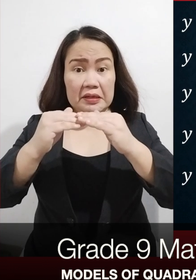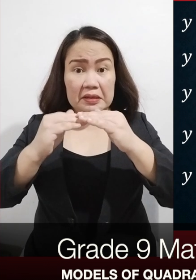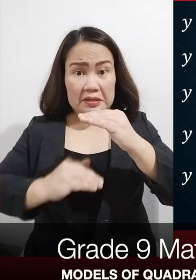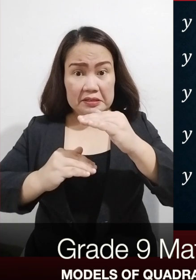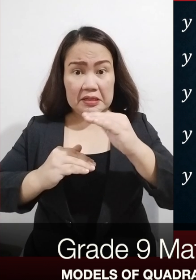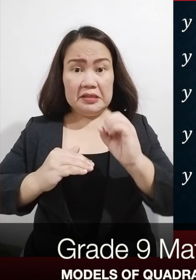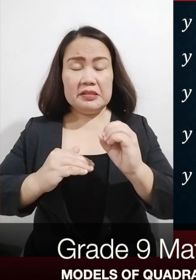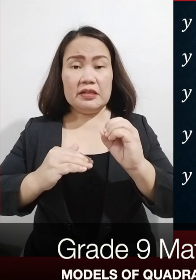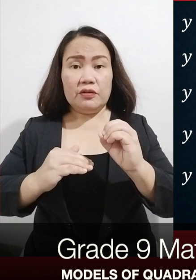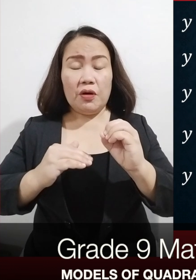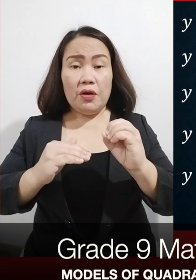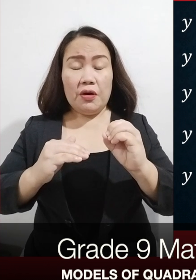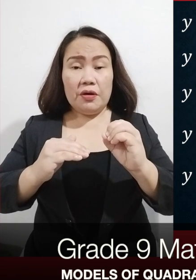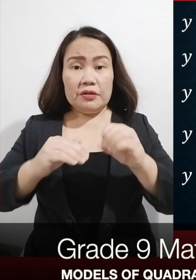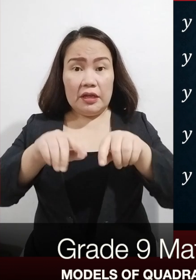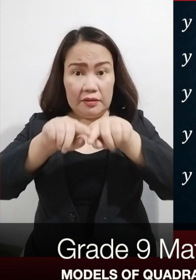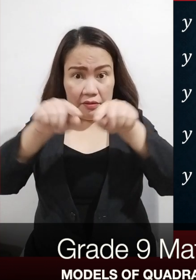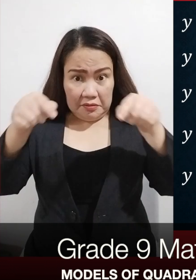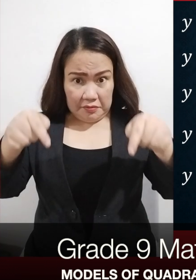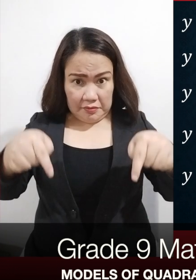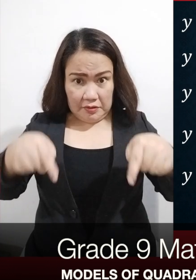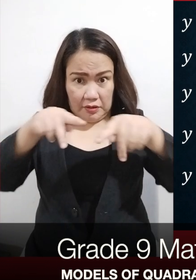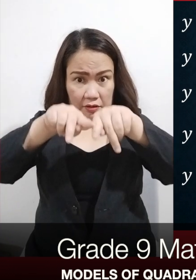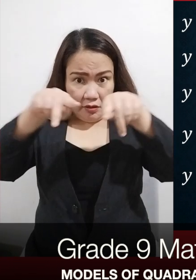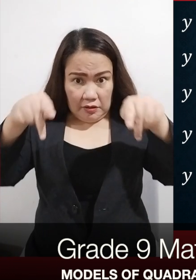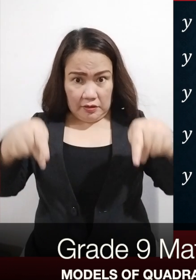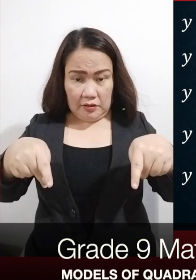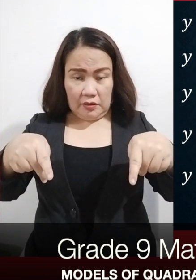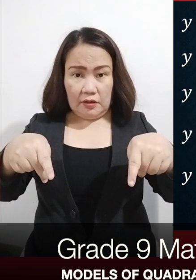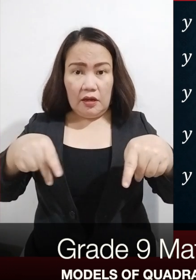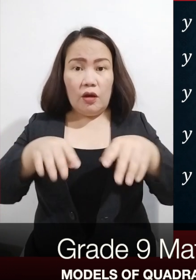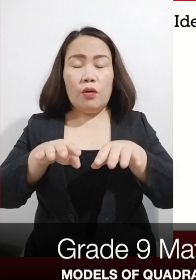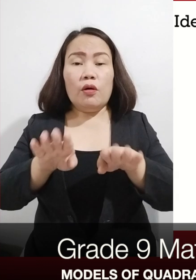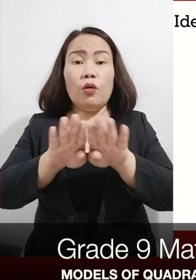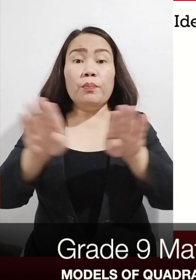the parabola opens downward.